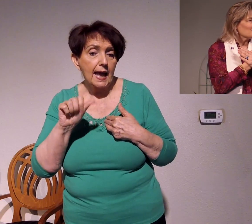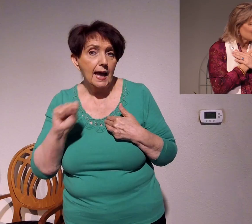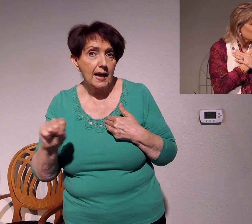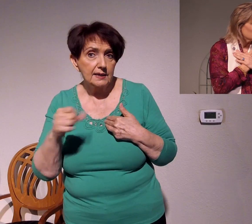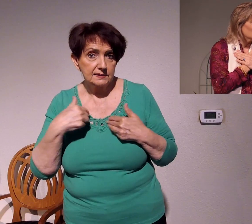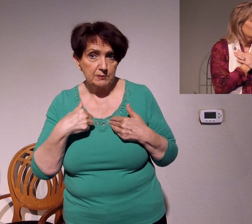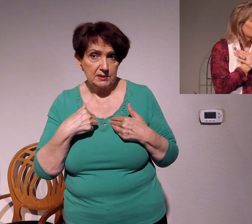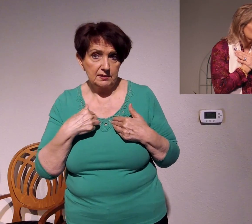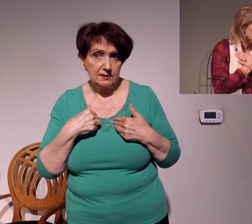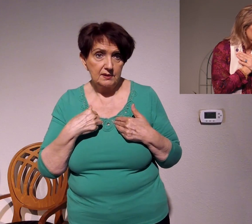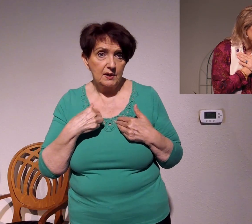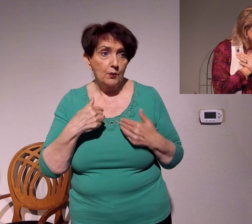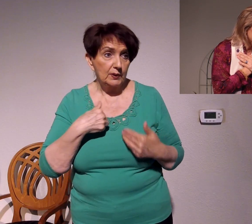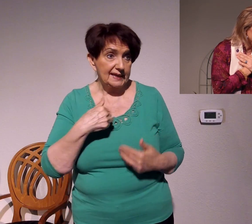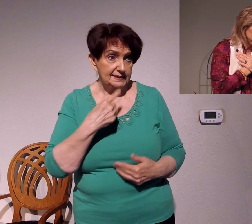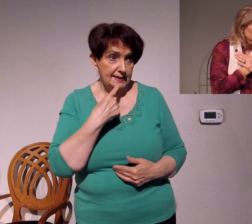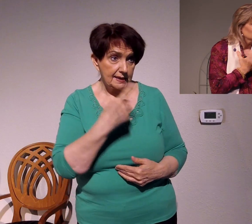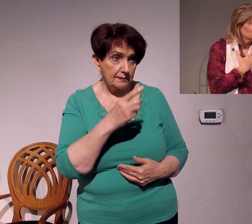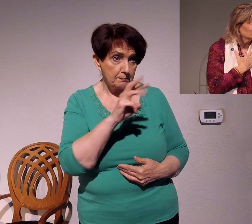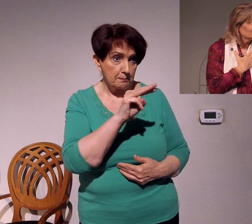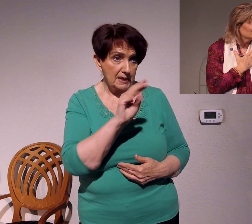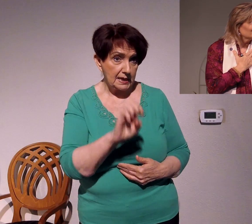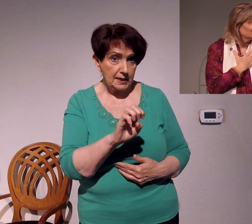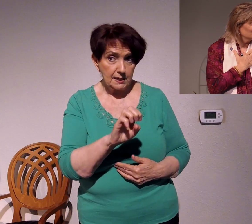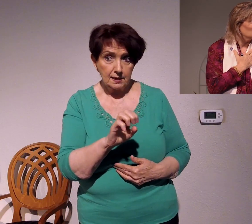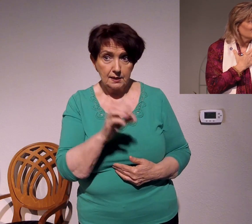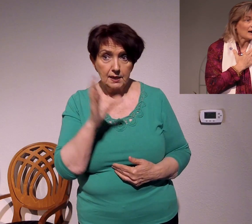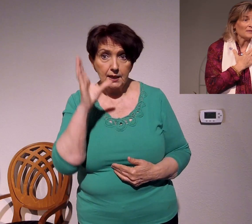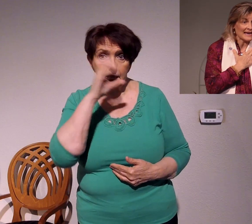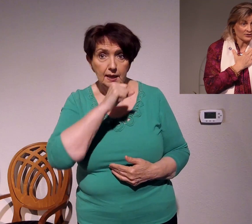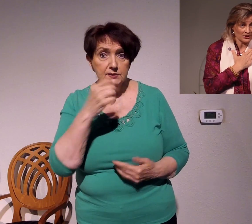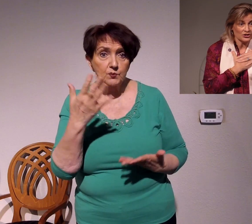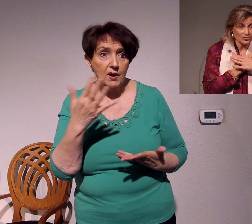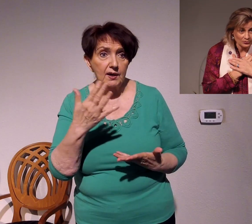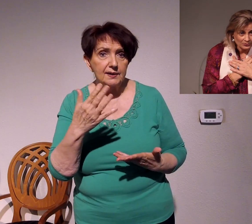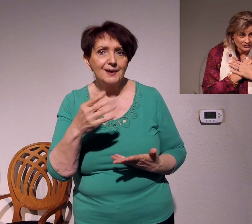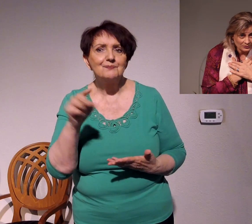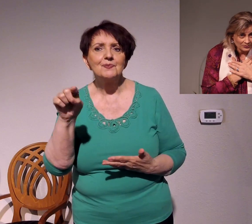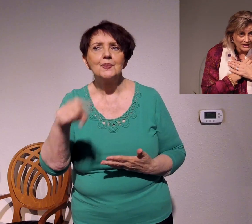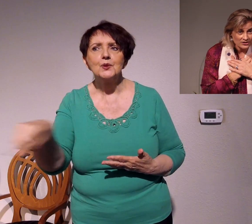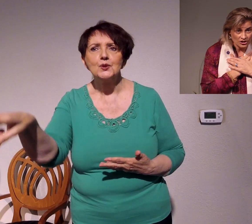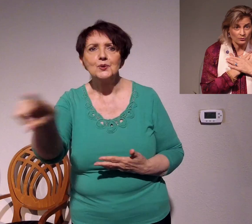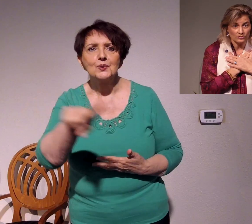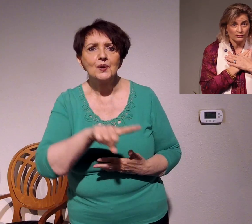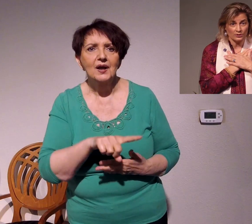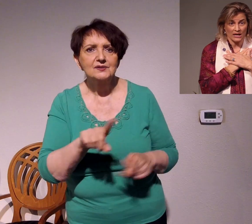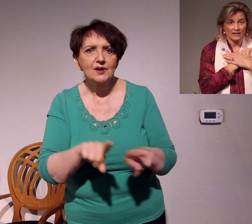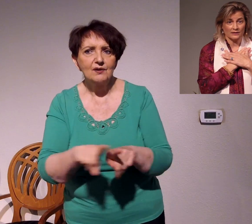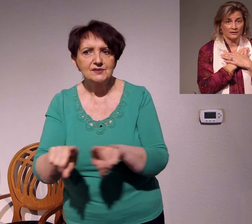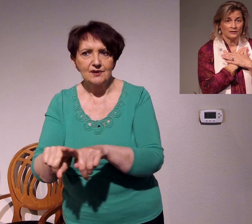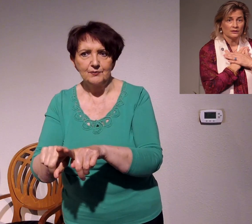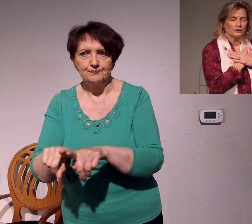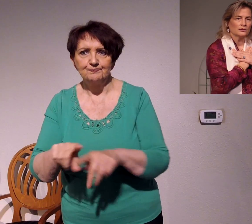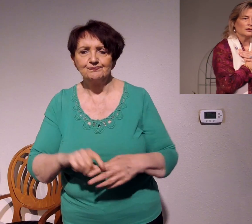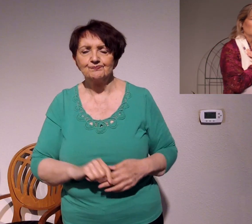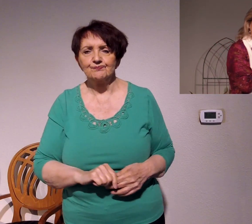I say me, guess who I'm talking about? That me out there too, as you.